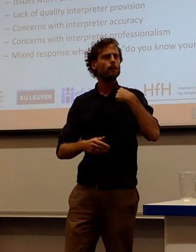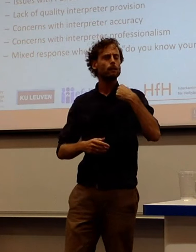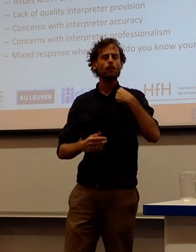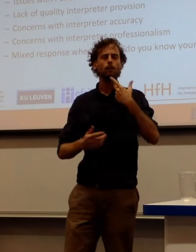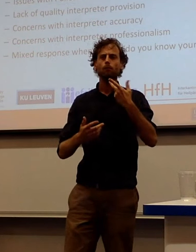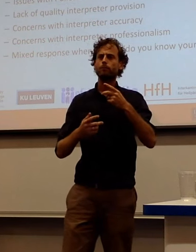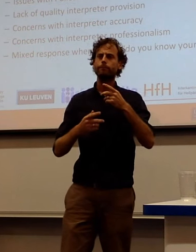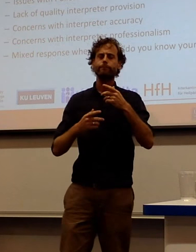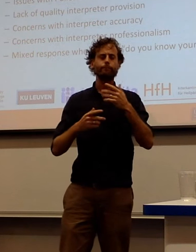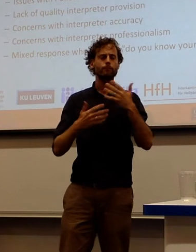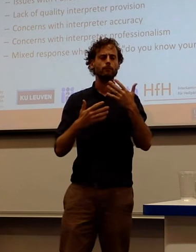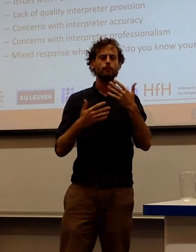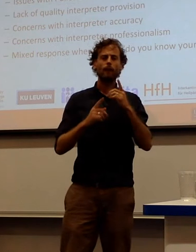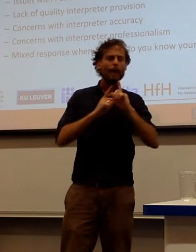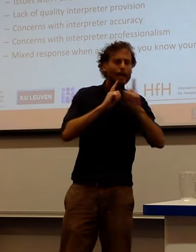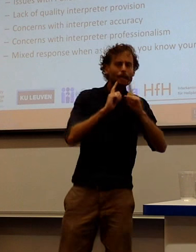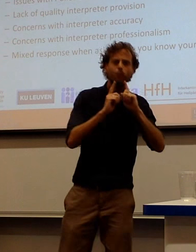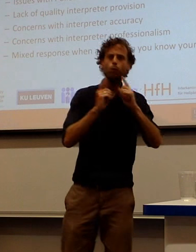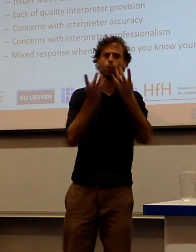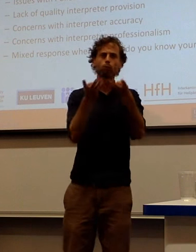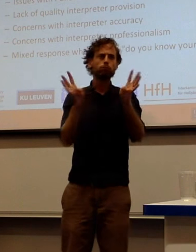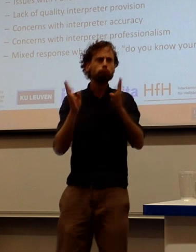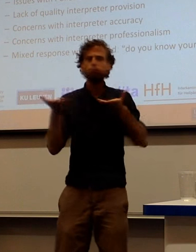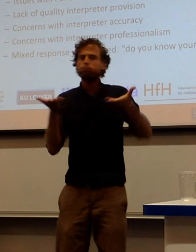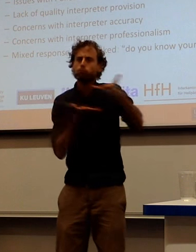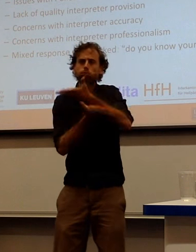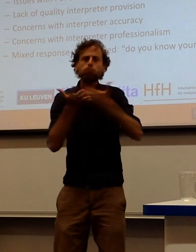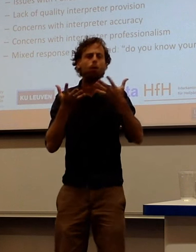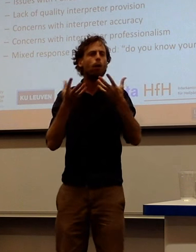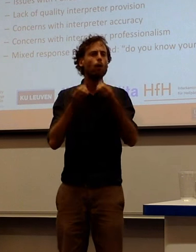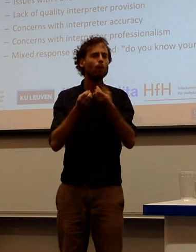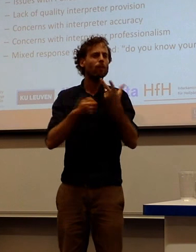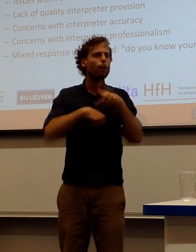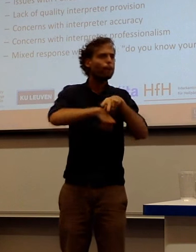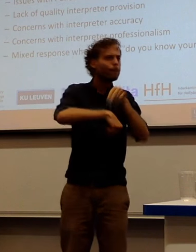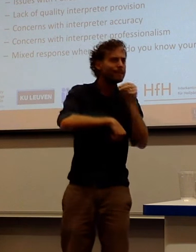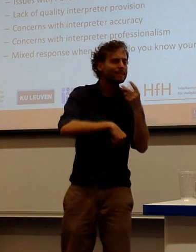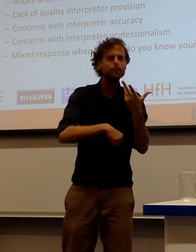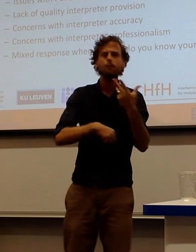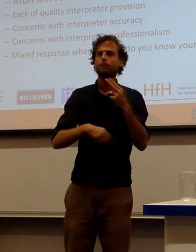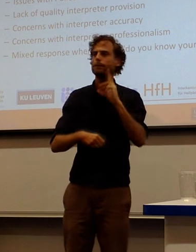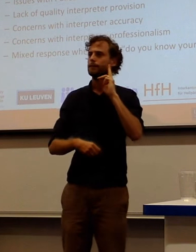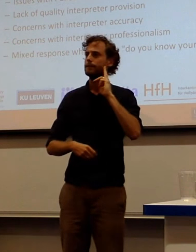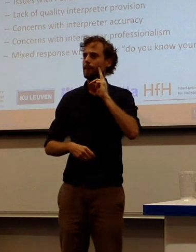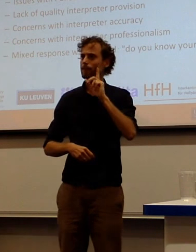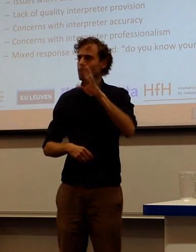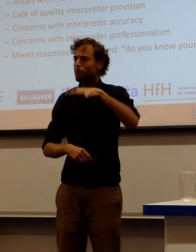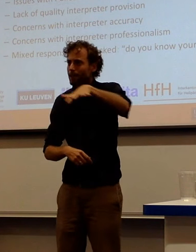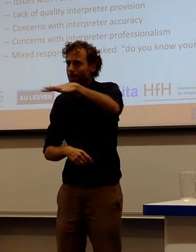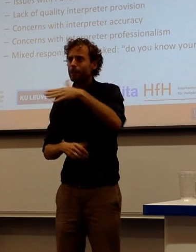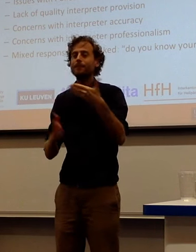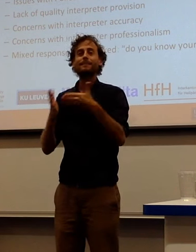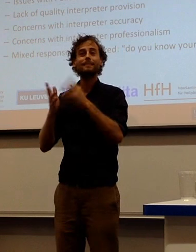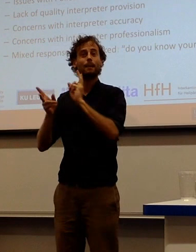Jemina explained earlier on that we have done interviews and focus groups with police,